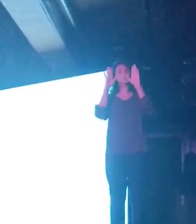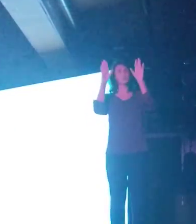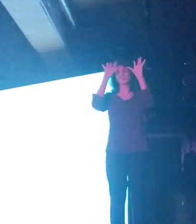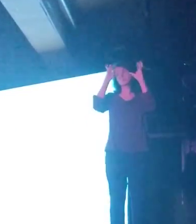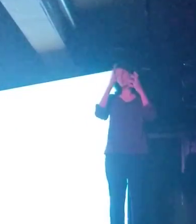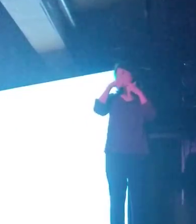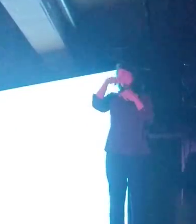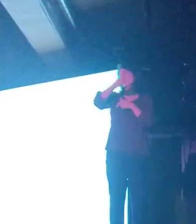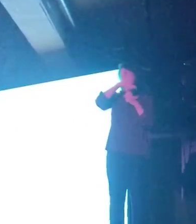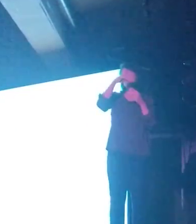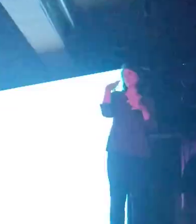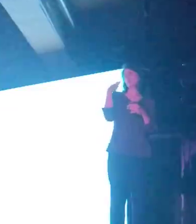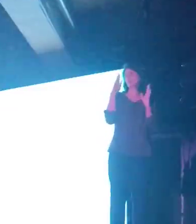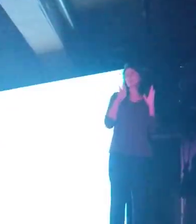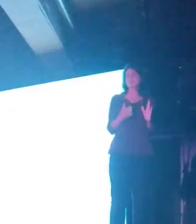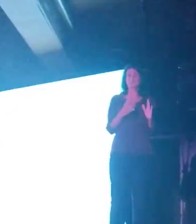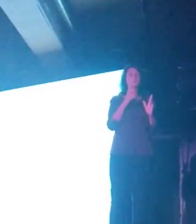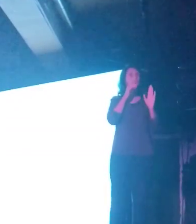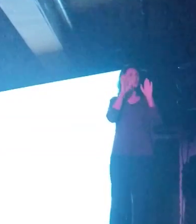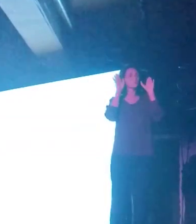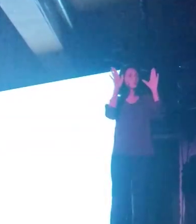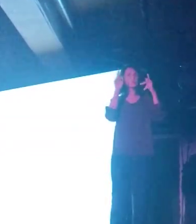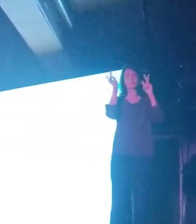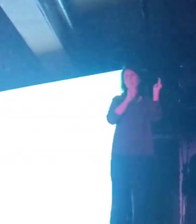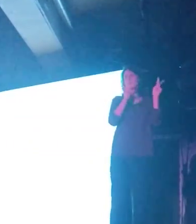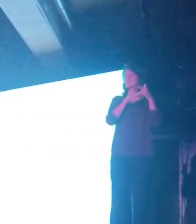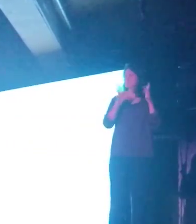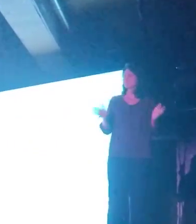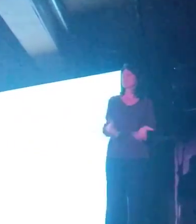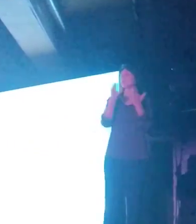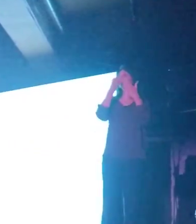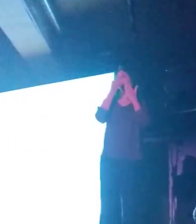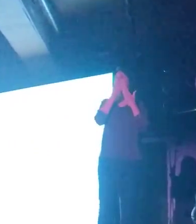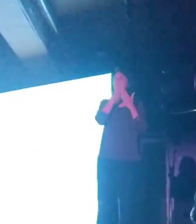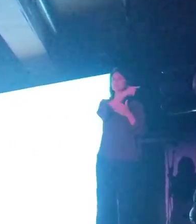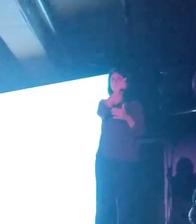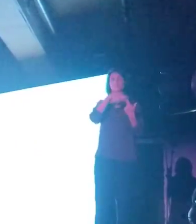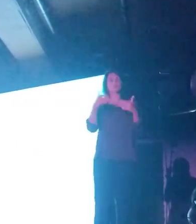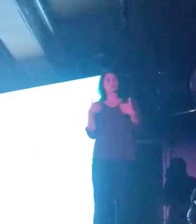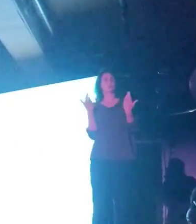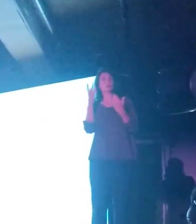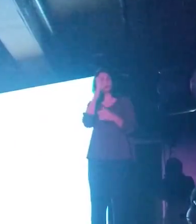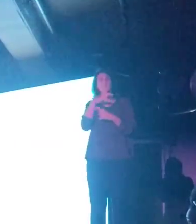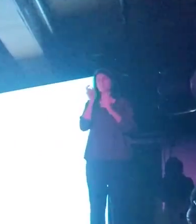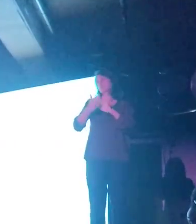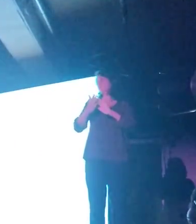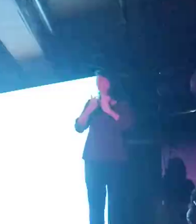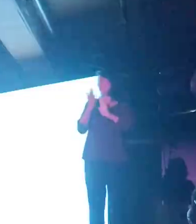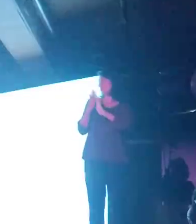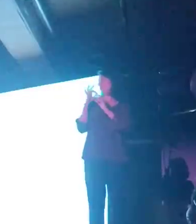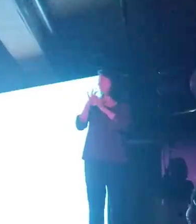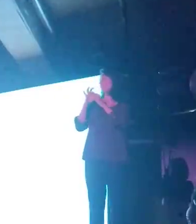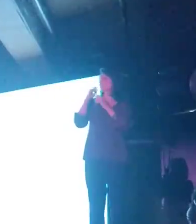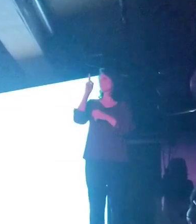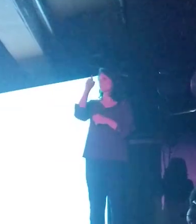really terrific people. I've been doing fundraisers, especially for young women running for Congress, but it won't